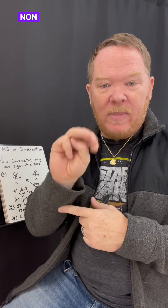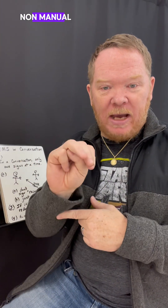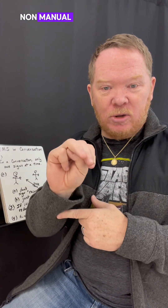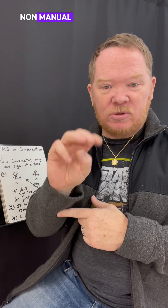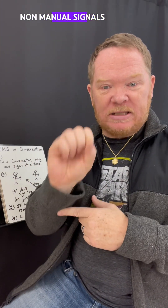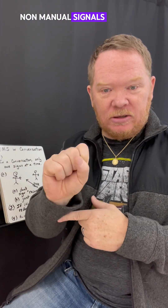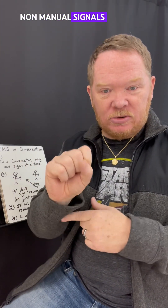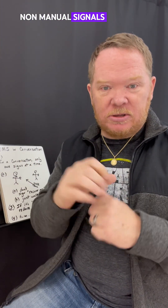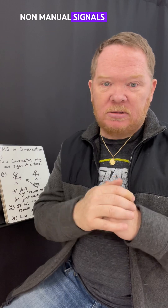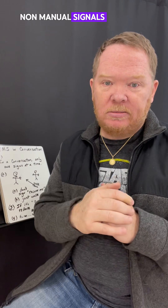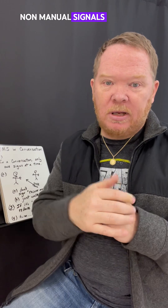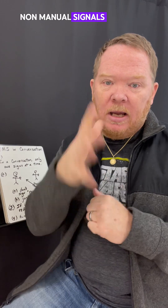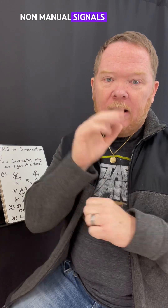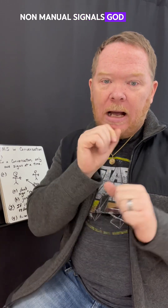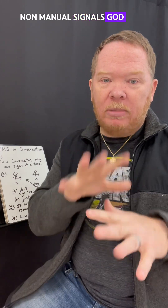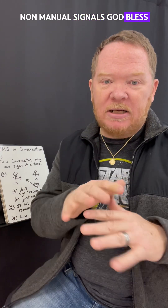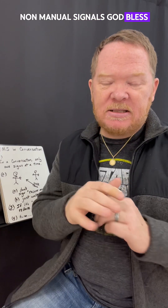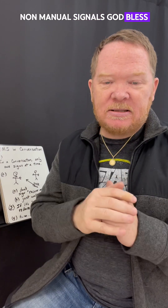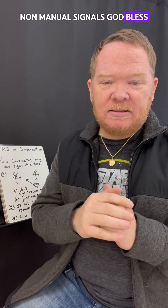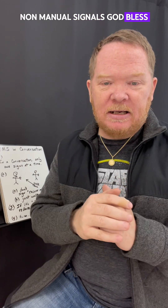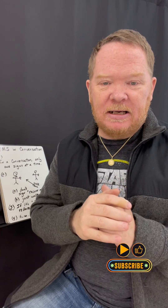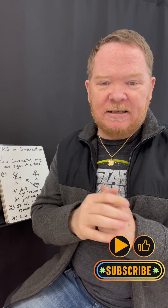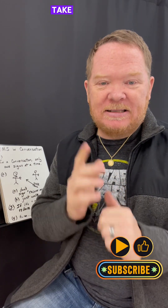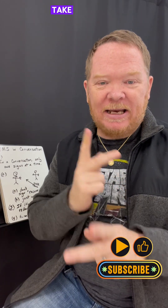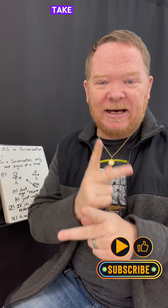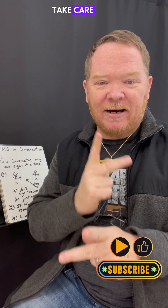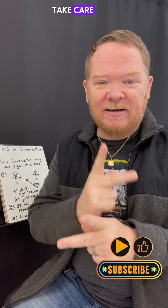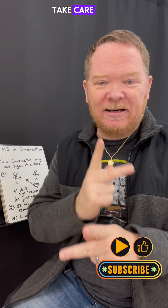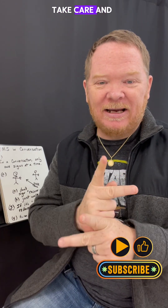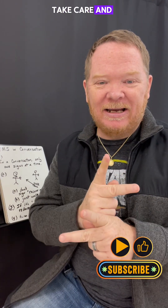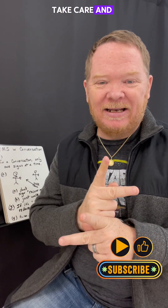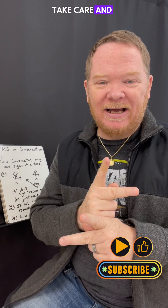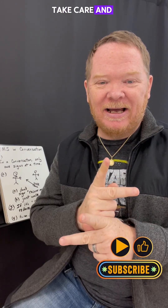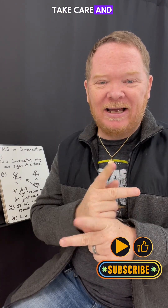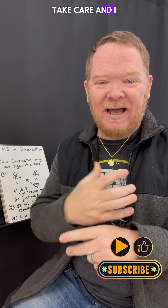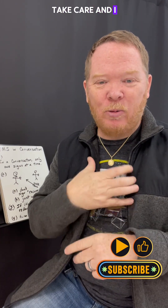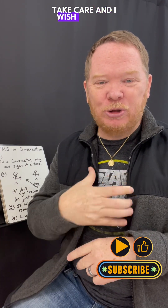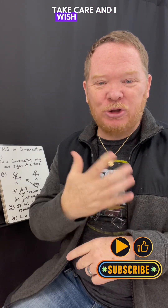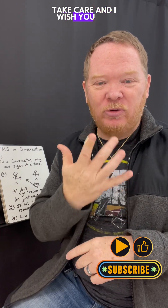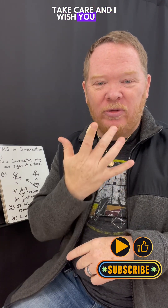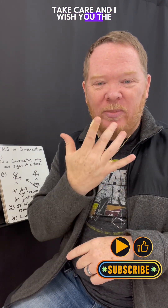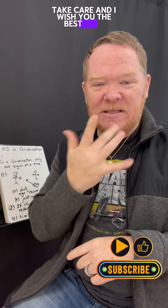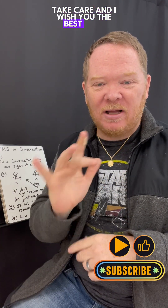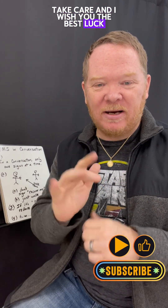Non-manual signals. God bless, take care, and I wish you the best luck.